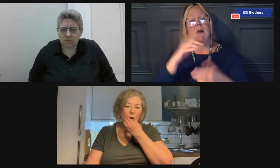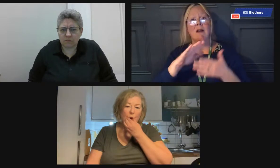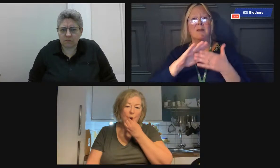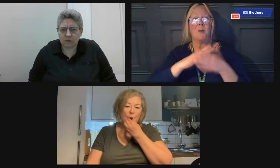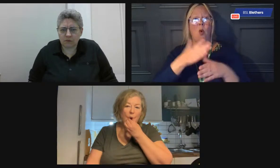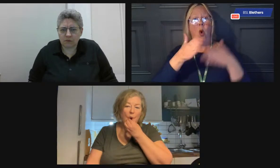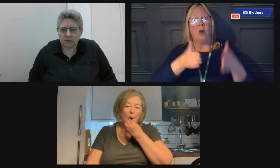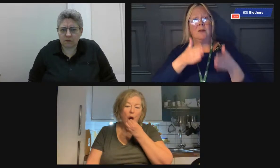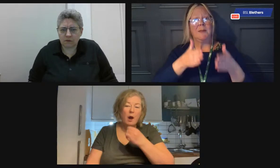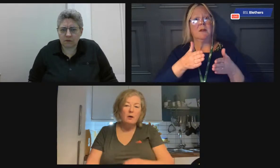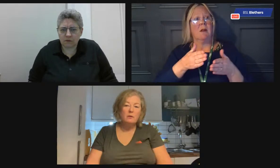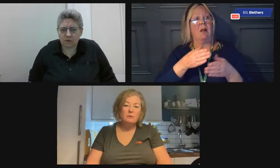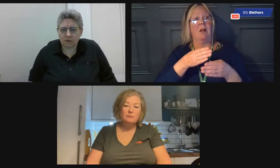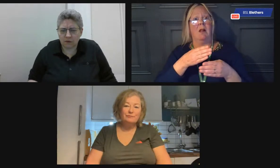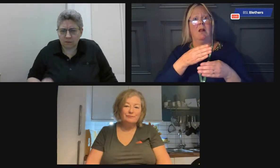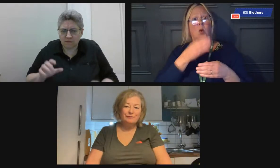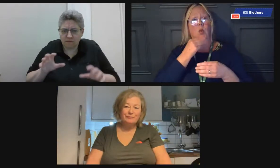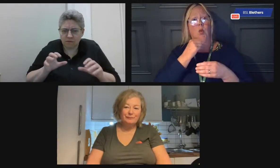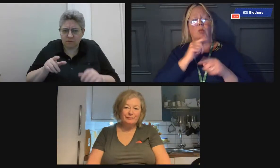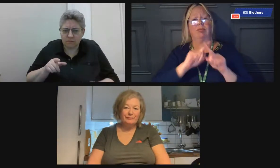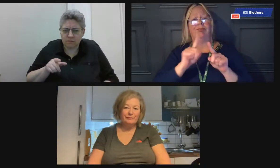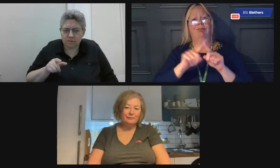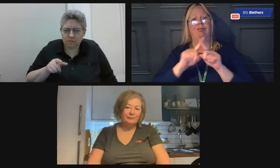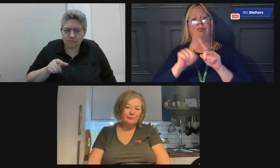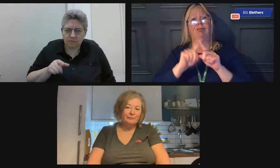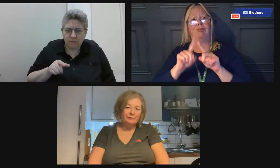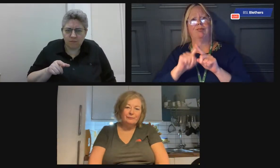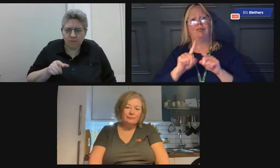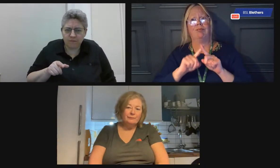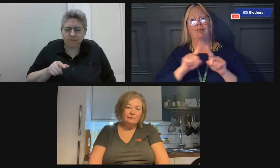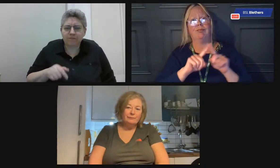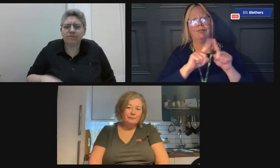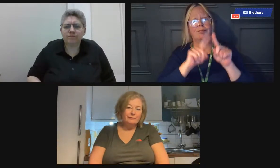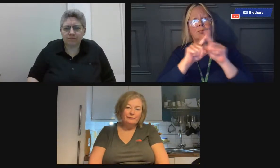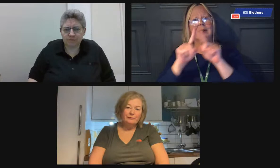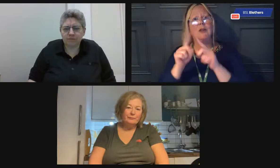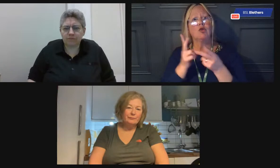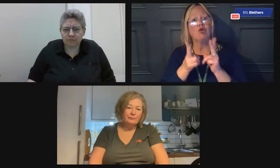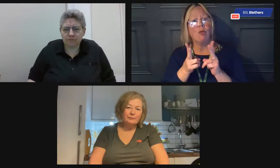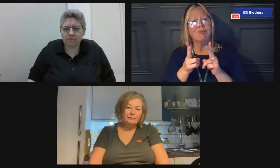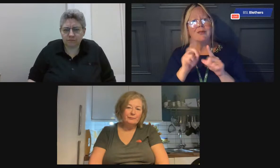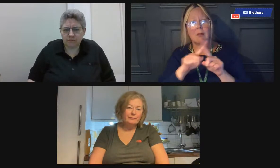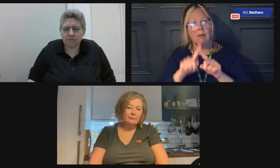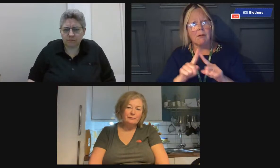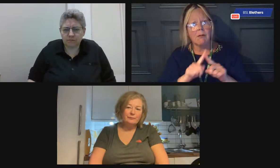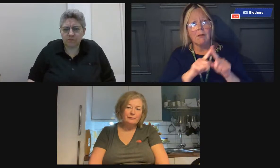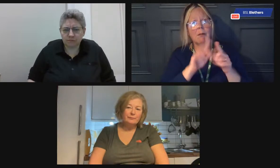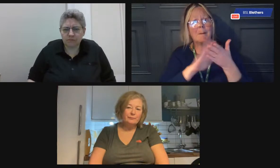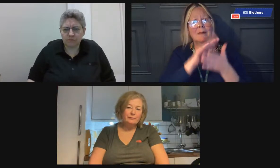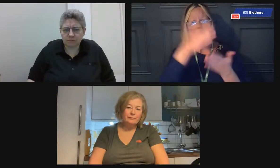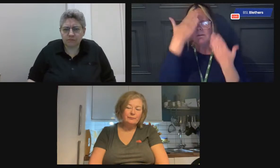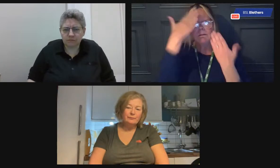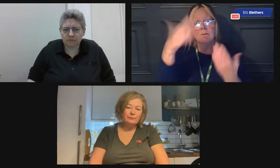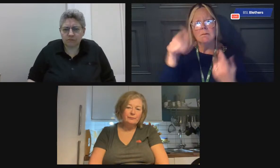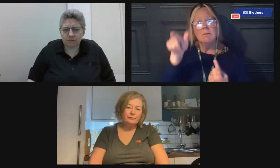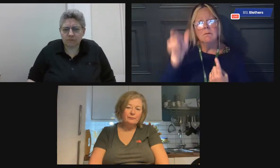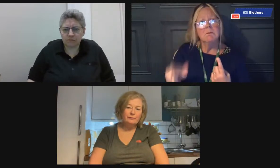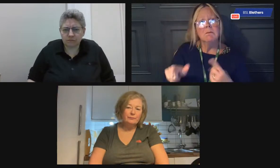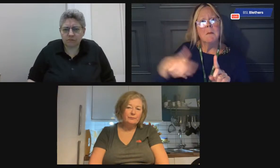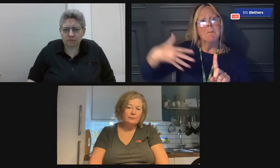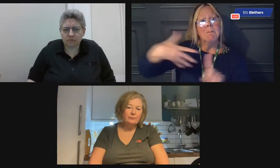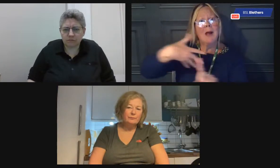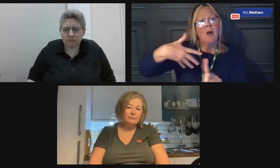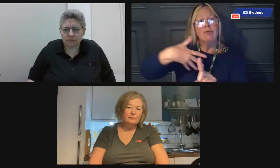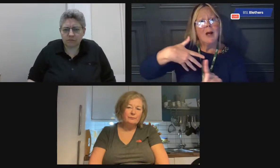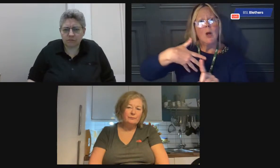sat in on one of these appointments that they realized that the hospital were using all kinds of different interpreters,